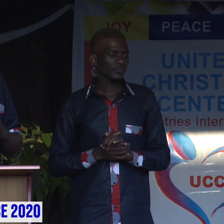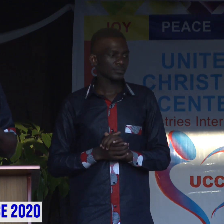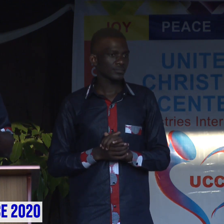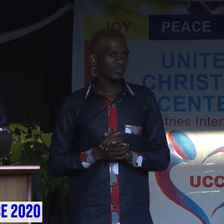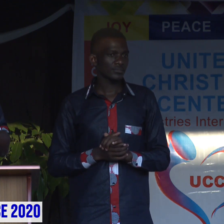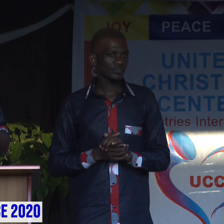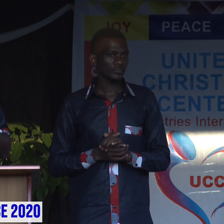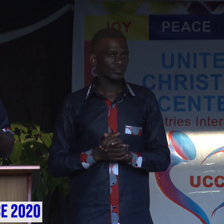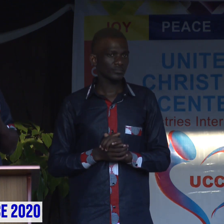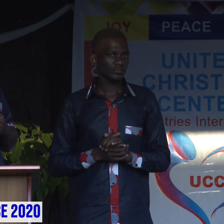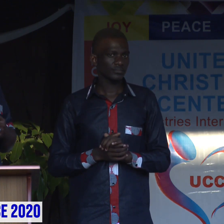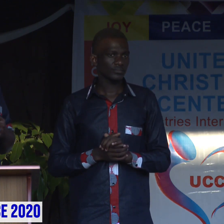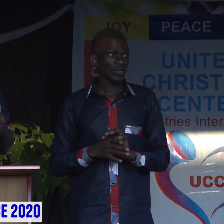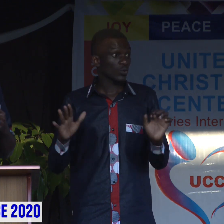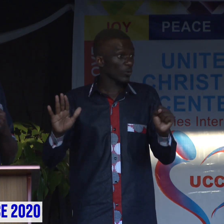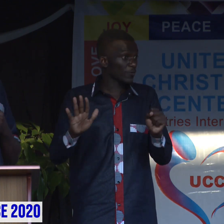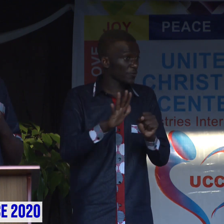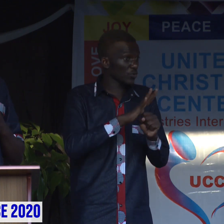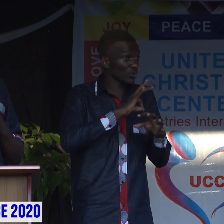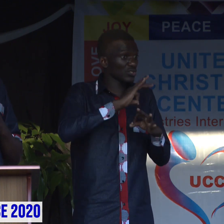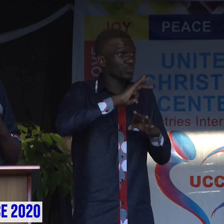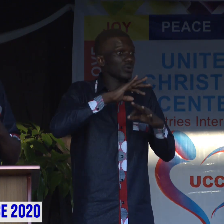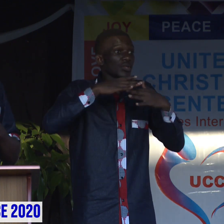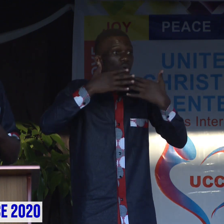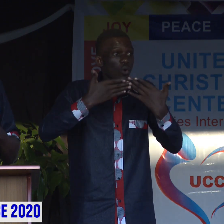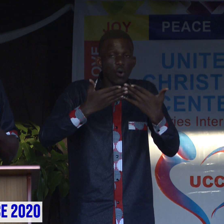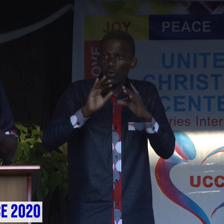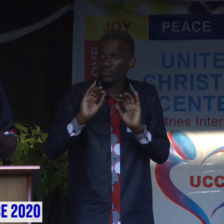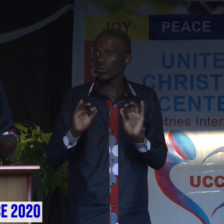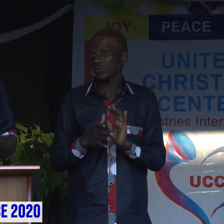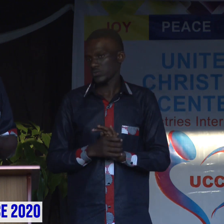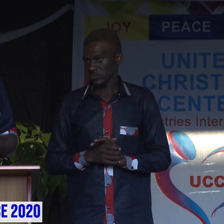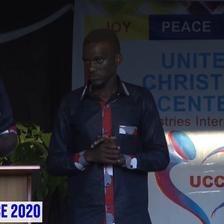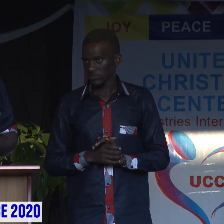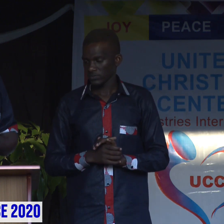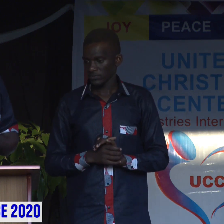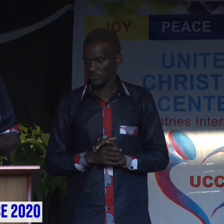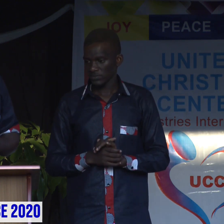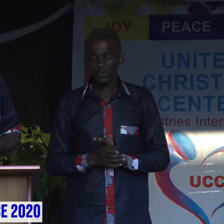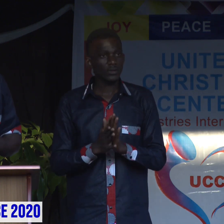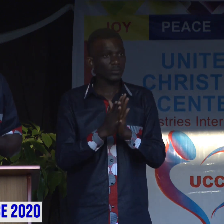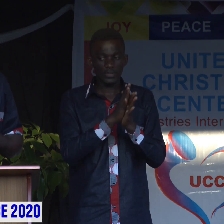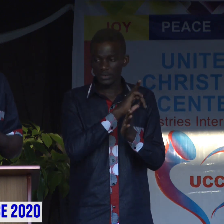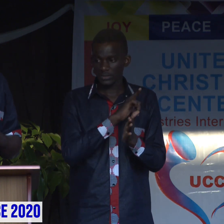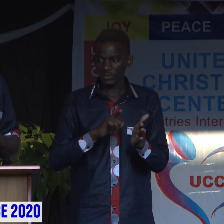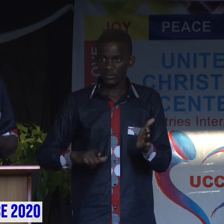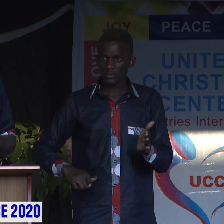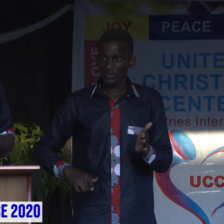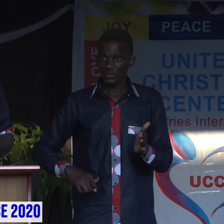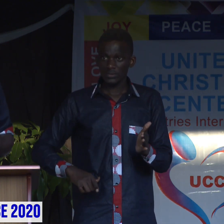a true Christian or not. Ojude moyo oba tojude moyo. Whether you're filled with the Spirit or not. Yes, yebaziwe. Praise